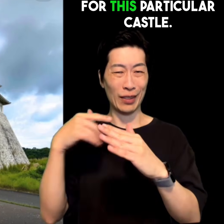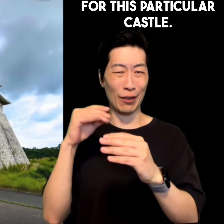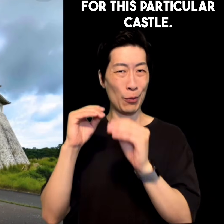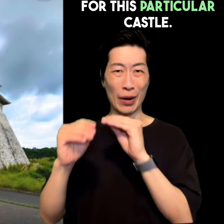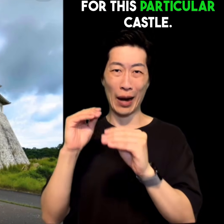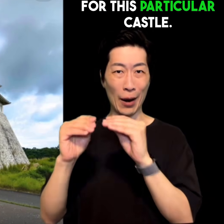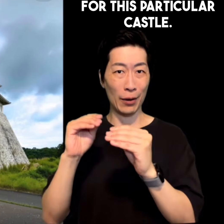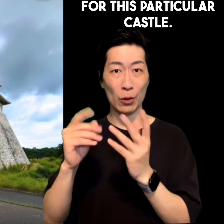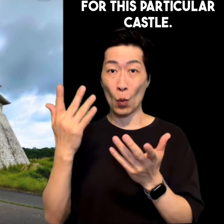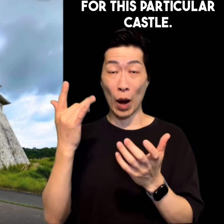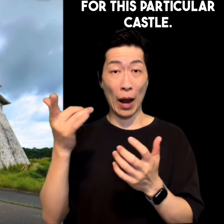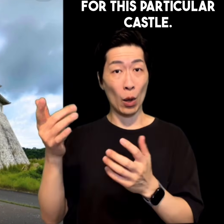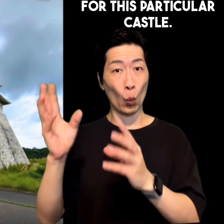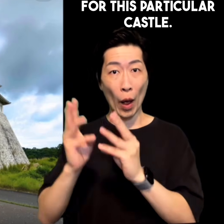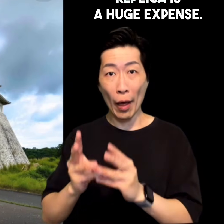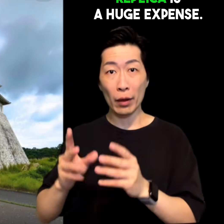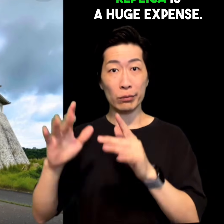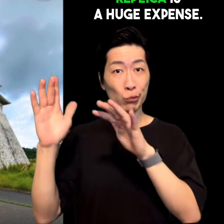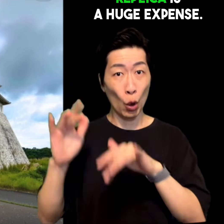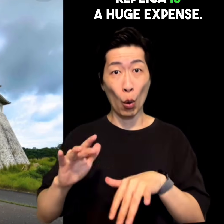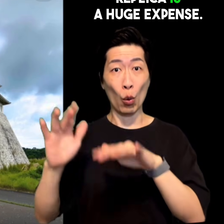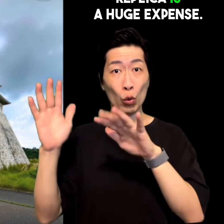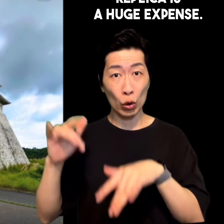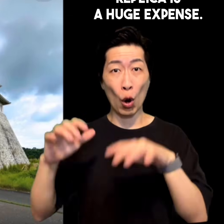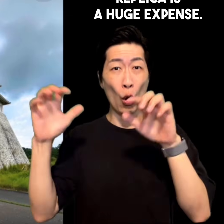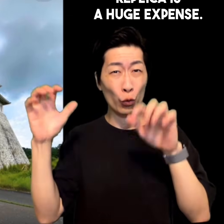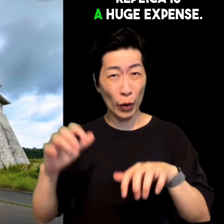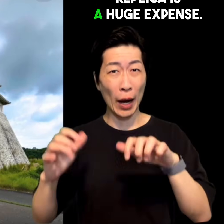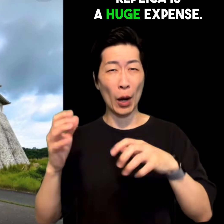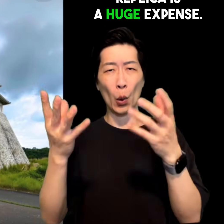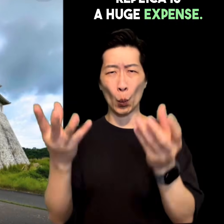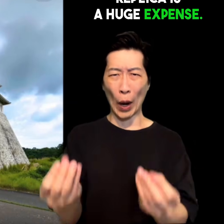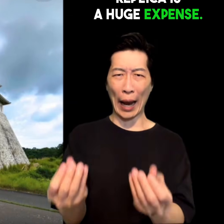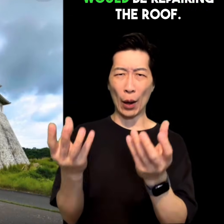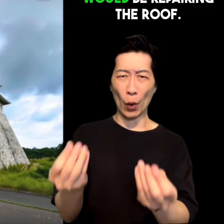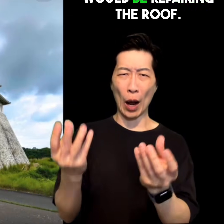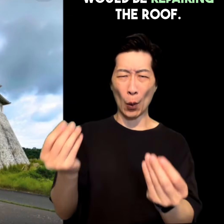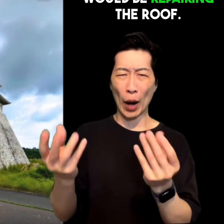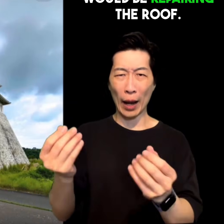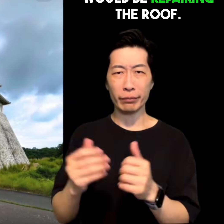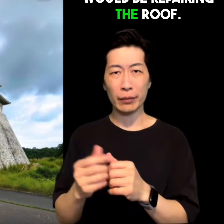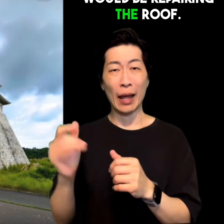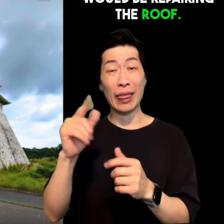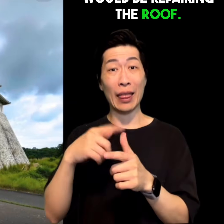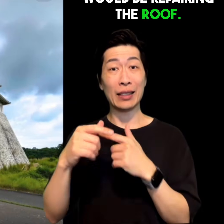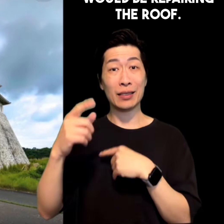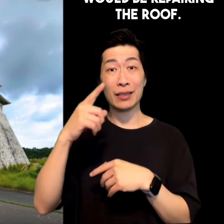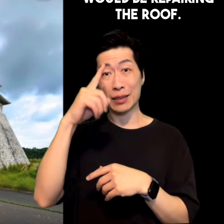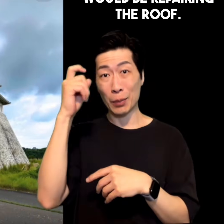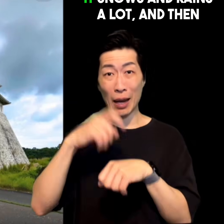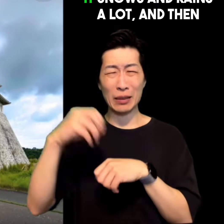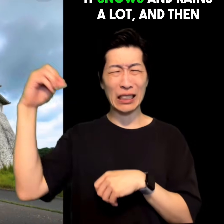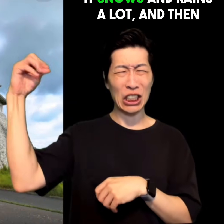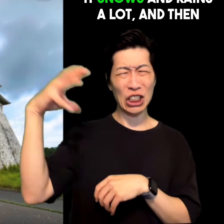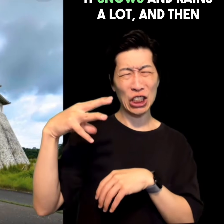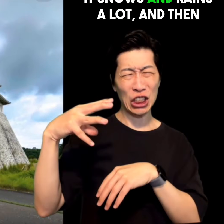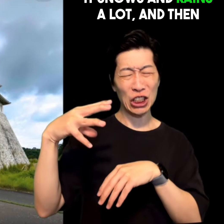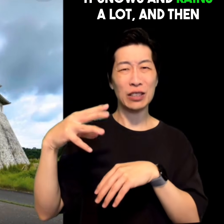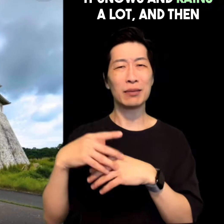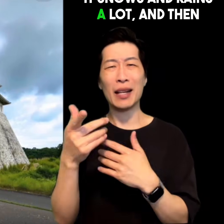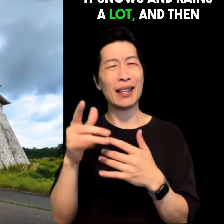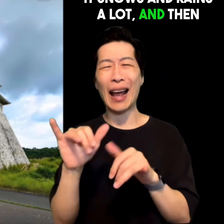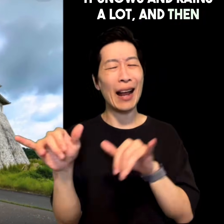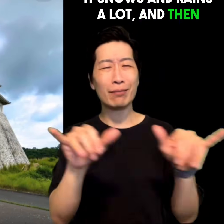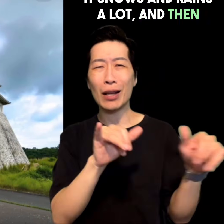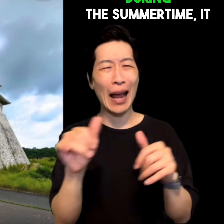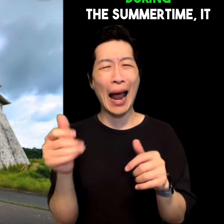For this particular castle replica, is a huge expense would be repairing the roof. It snows and